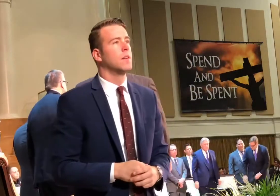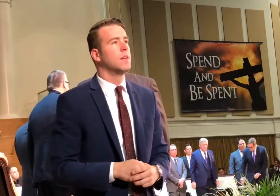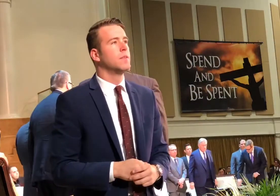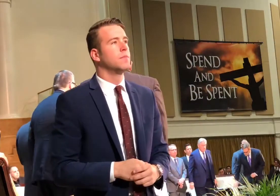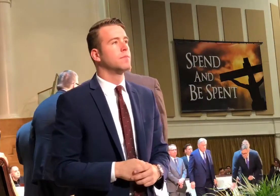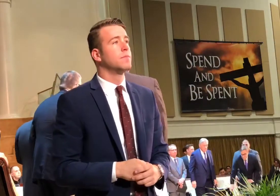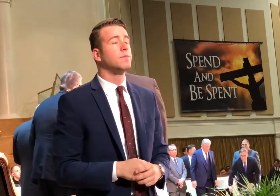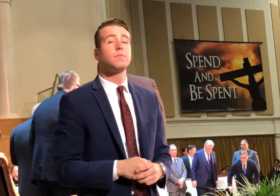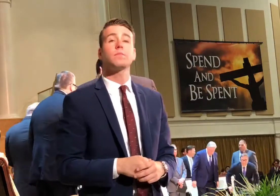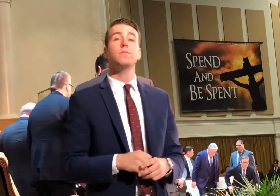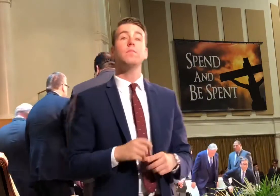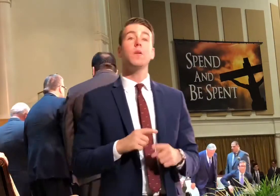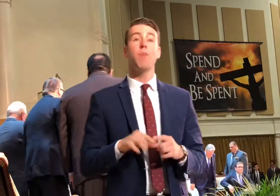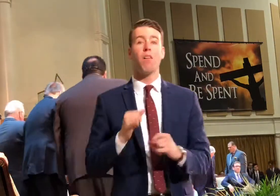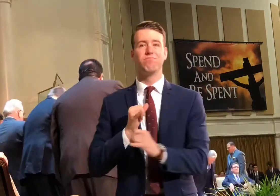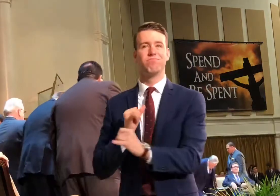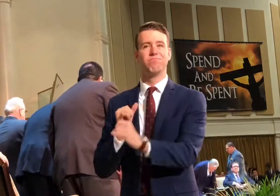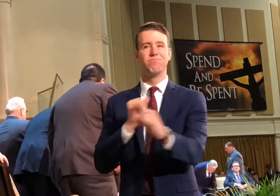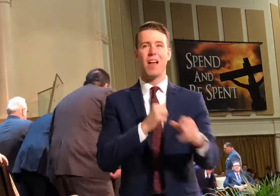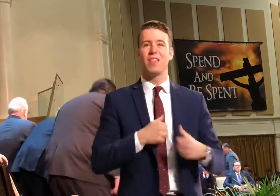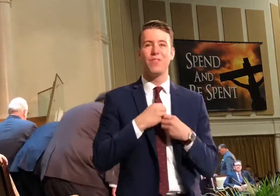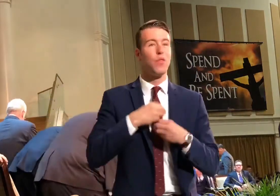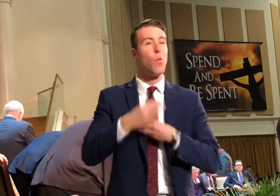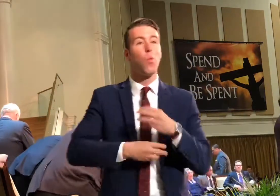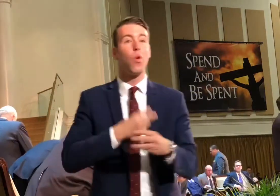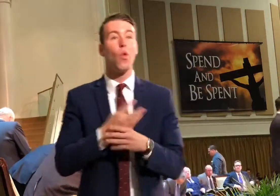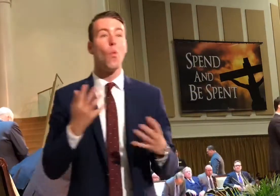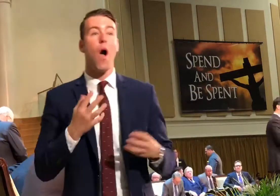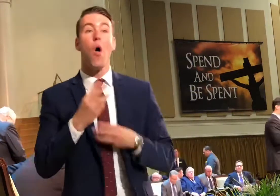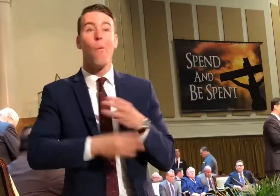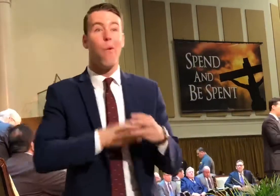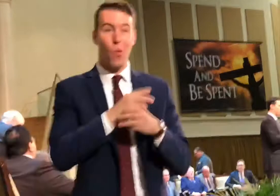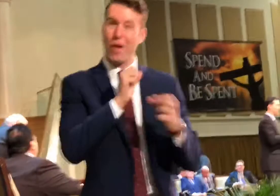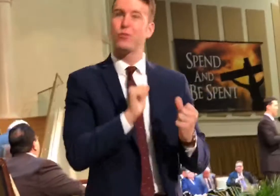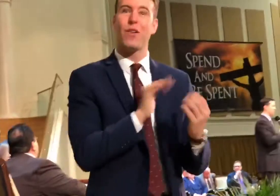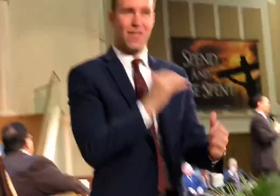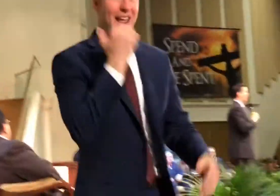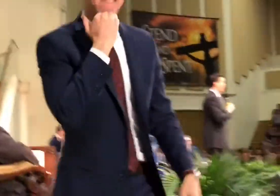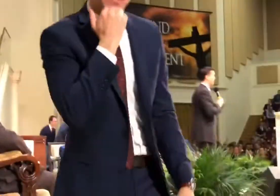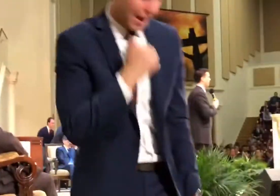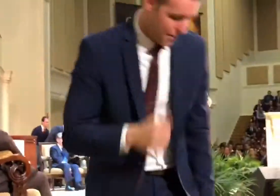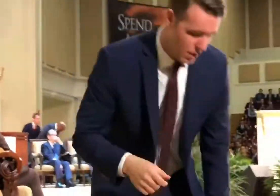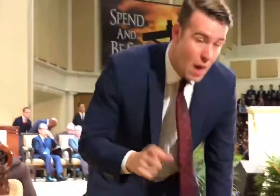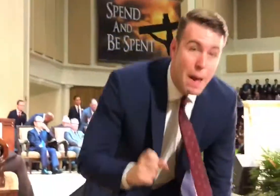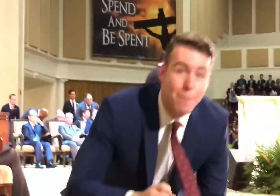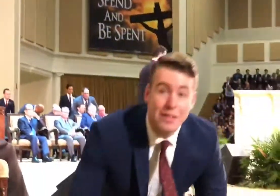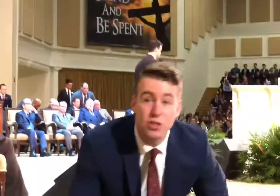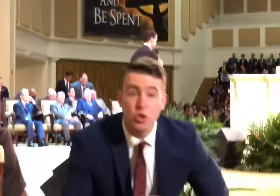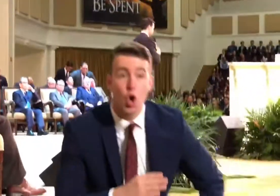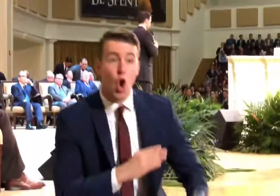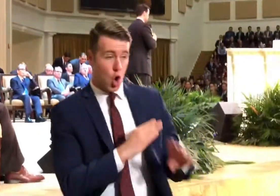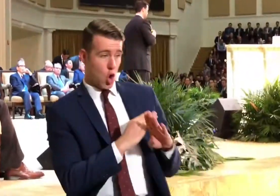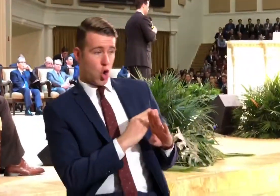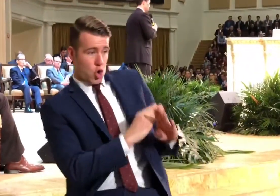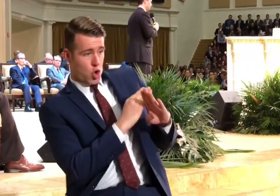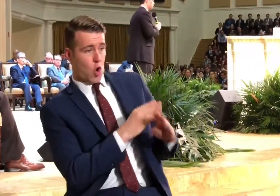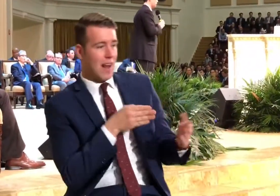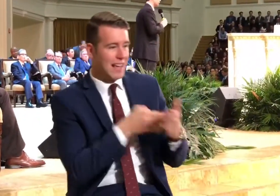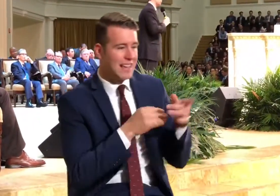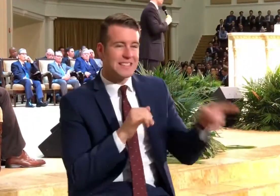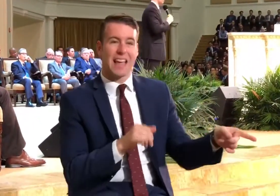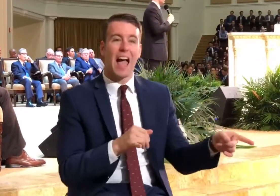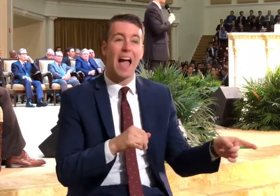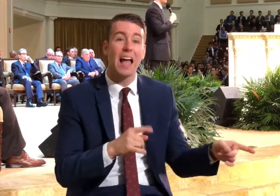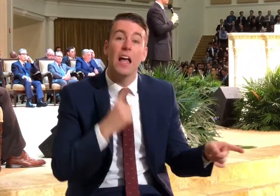But you live in the same world that I live in, and it is a reality that we have to confront, we have to guard against. It